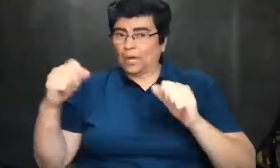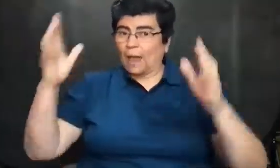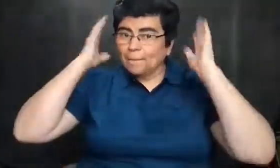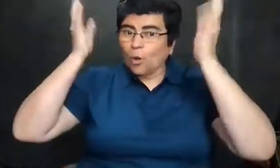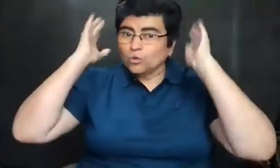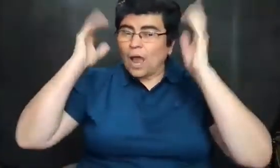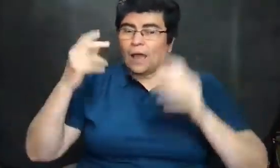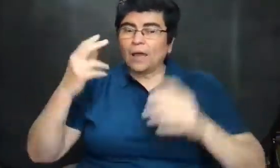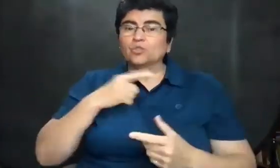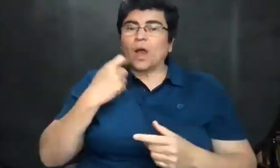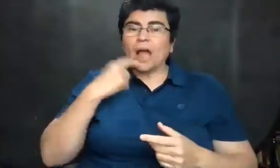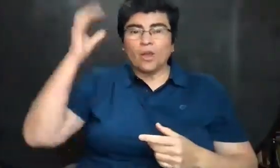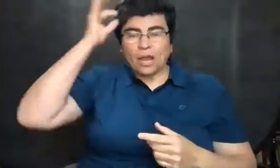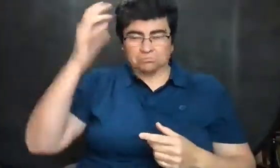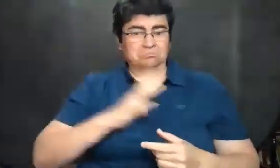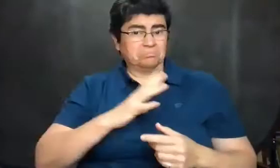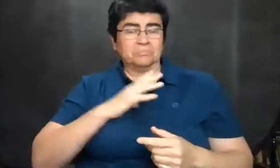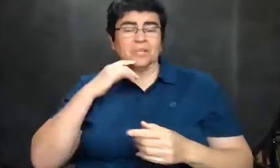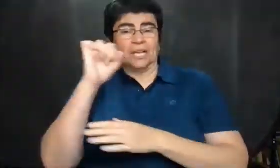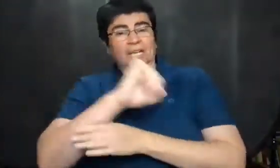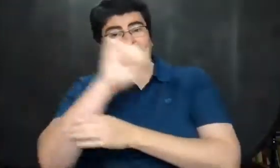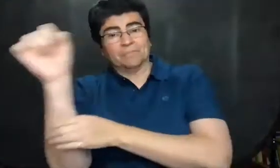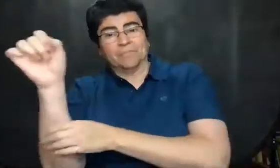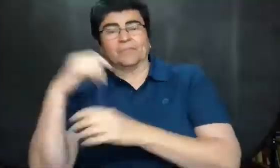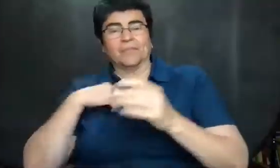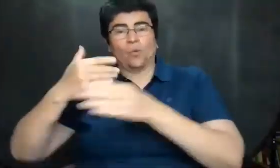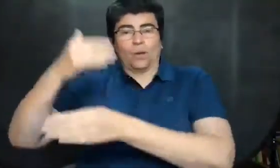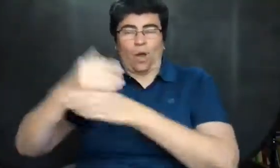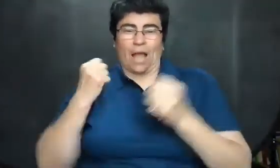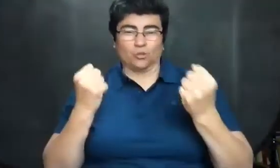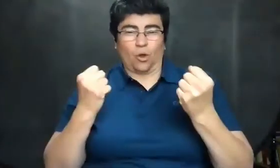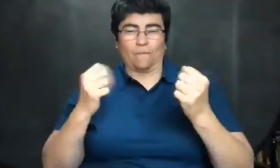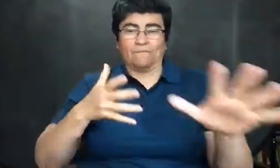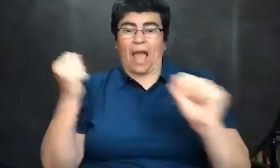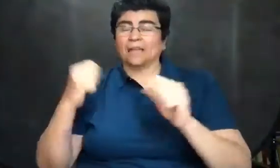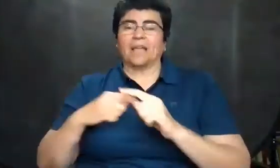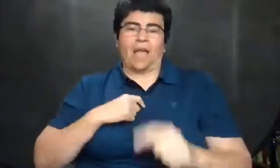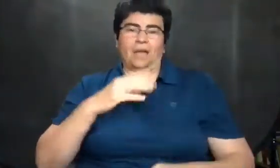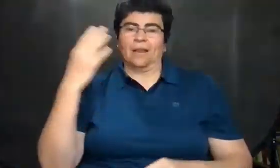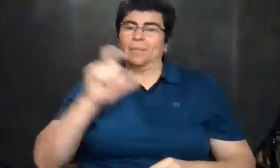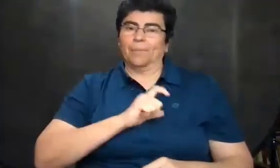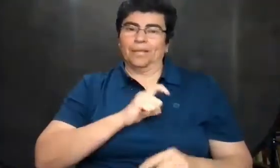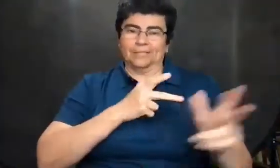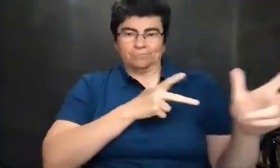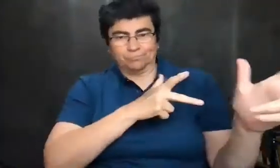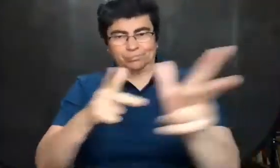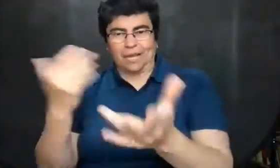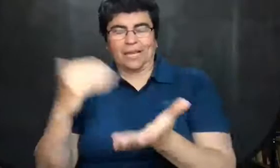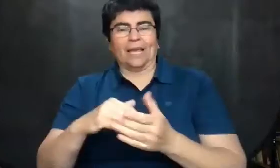He got in the car, he stuck his head out, and I drove fast, and the blue lights came on again. And the cop came up to the car, and he shined a flashlight in